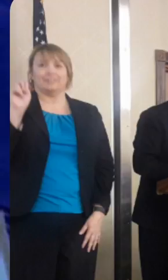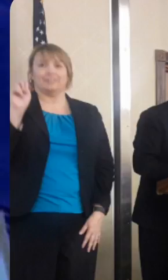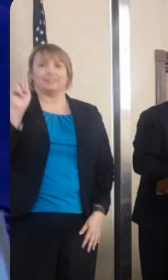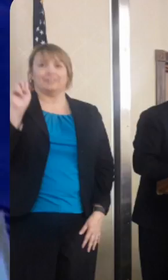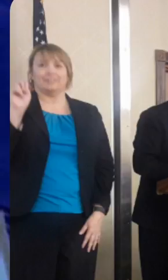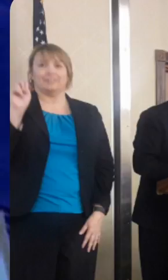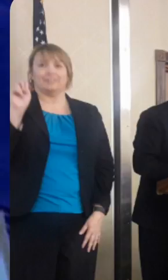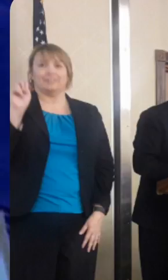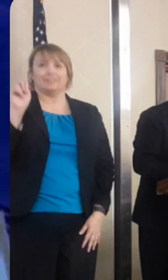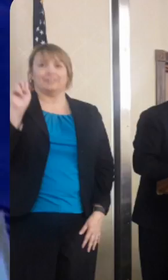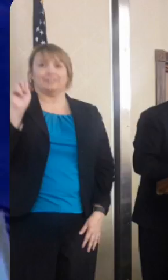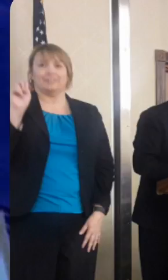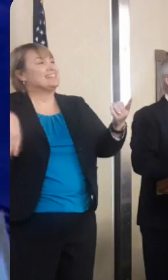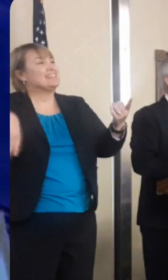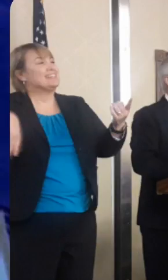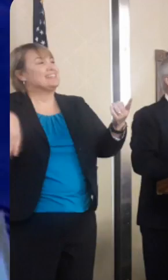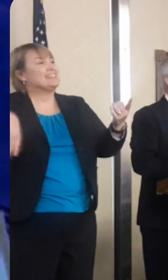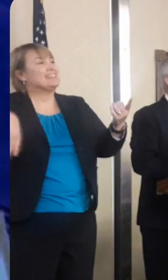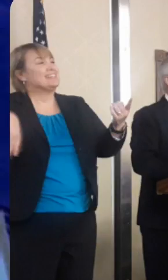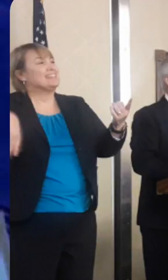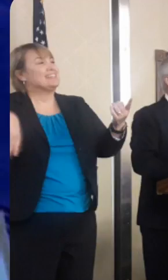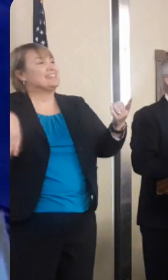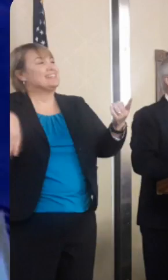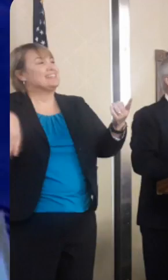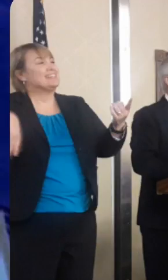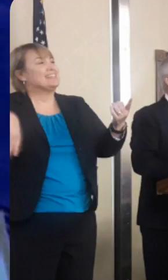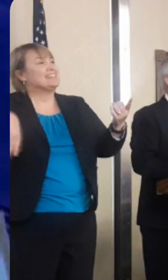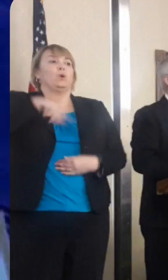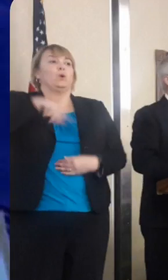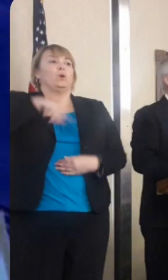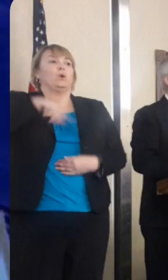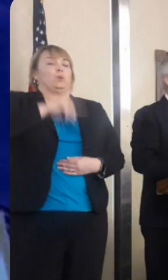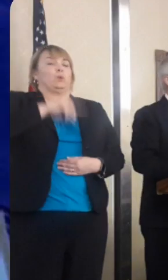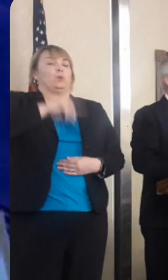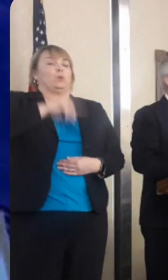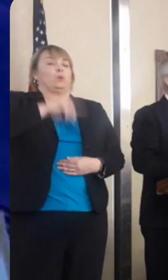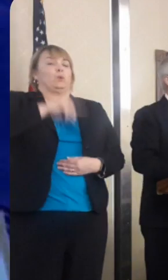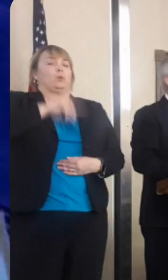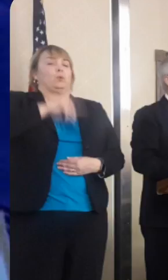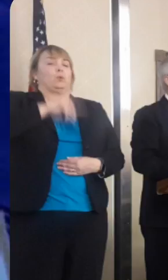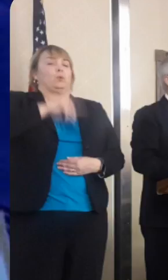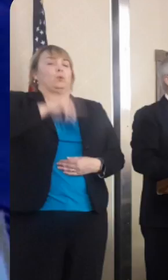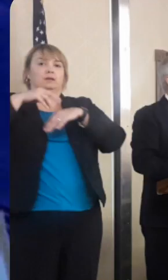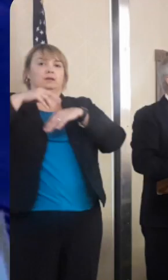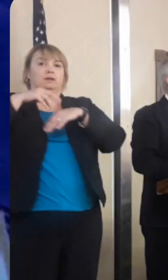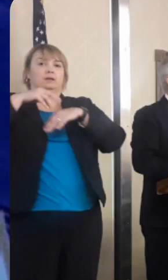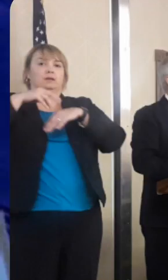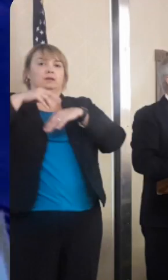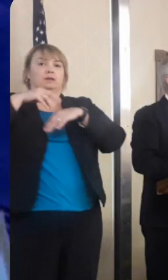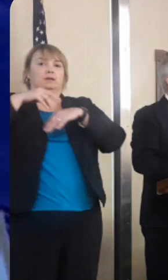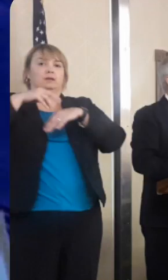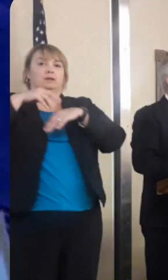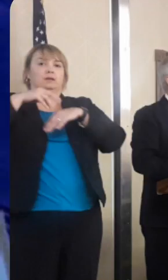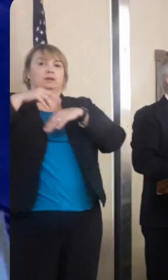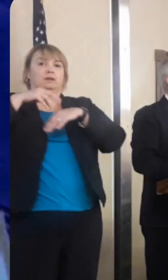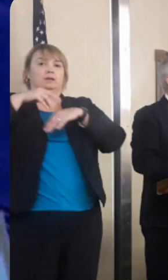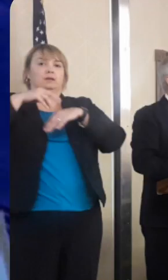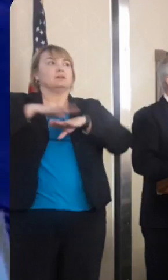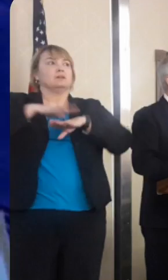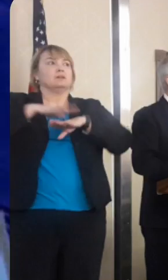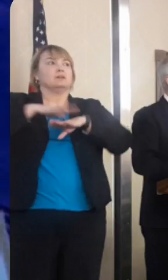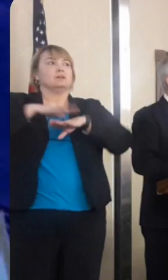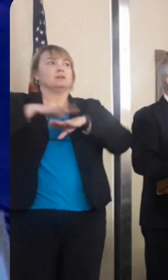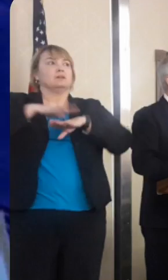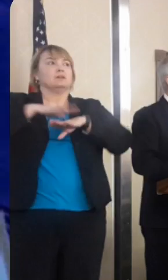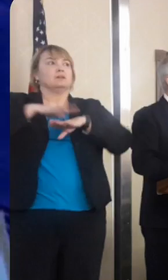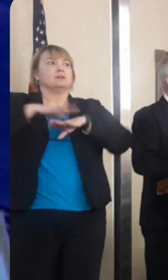moved that we refer non-substantive bylaw changes to the Rules Committee at the first